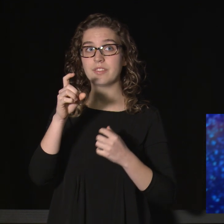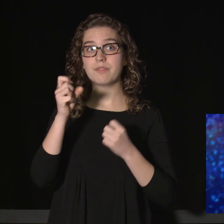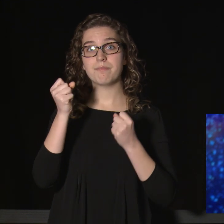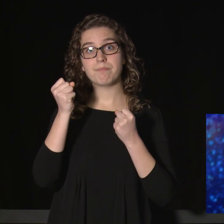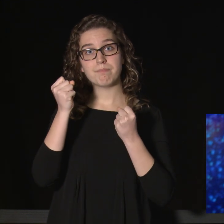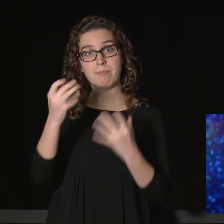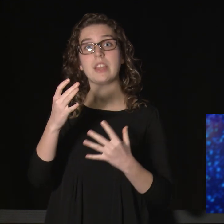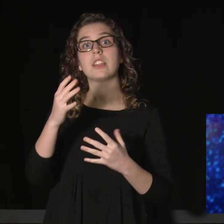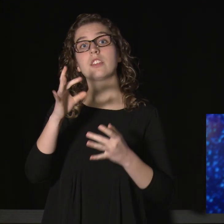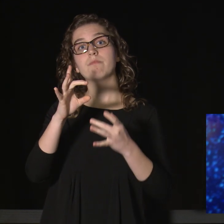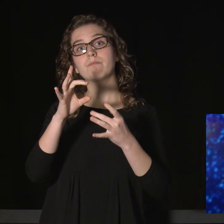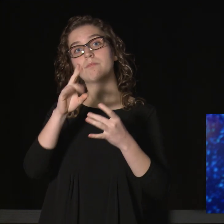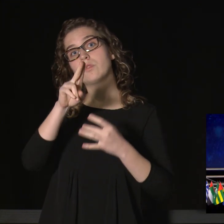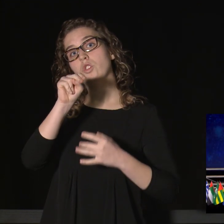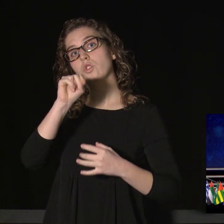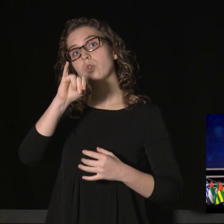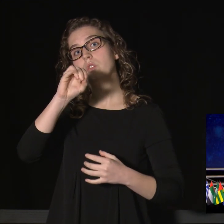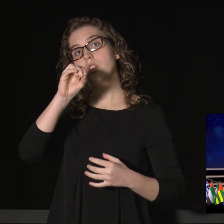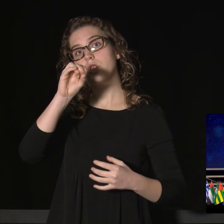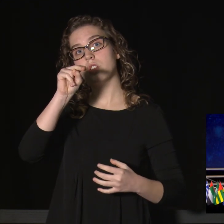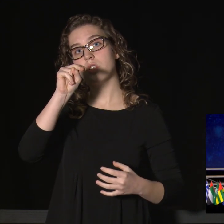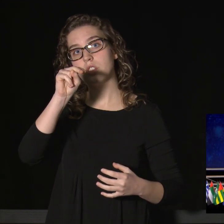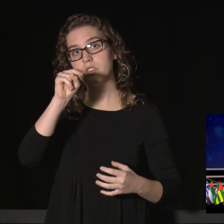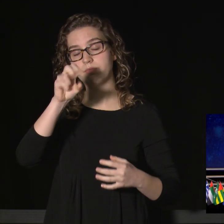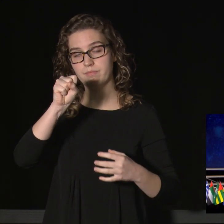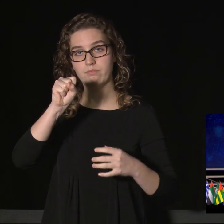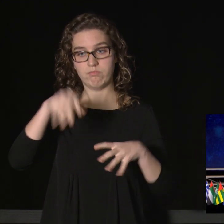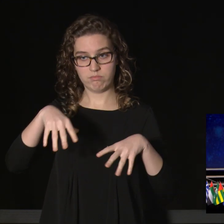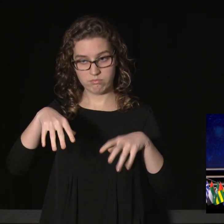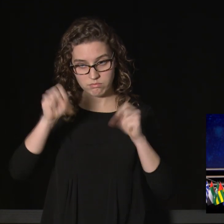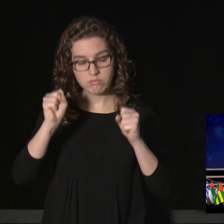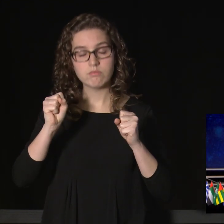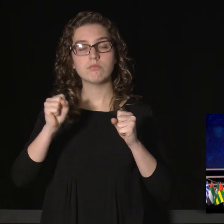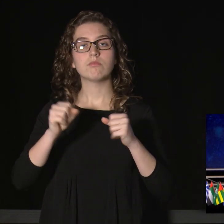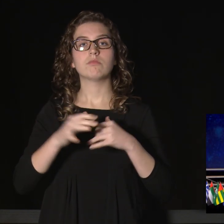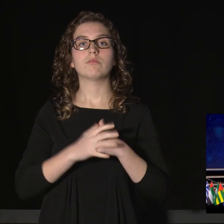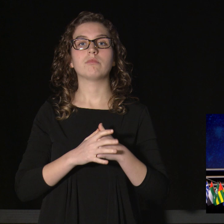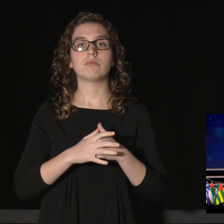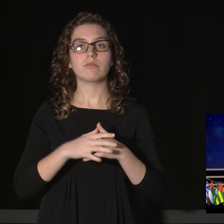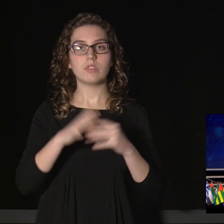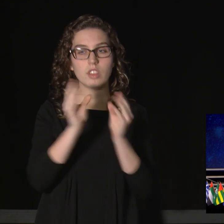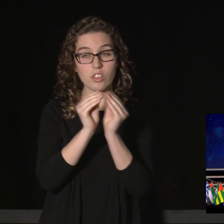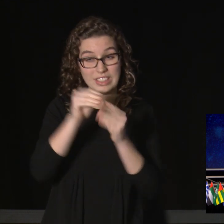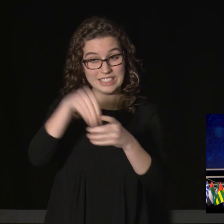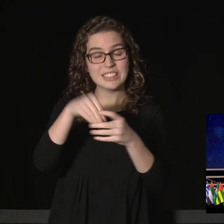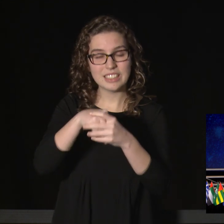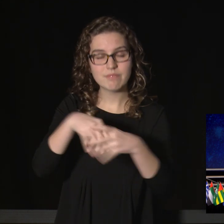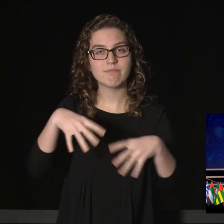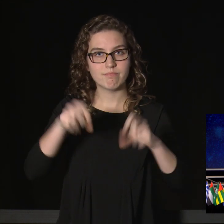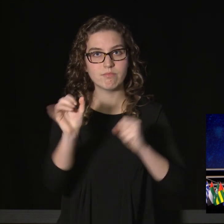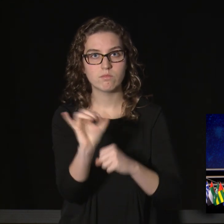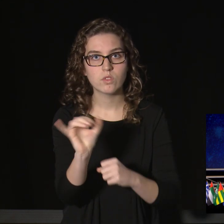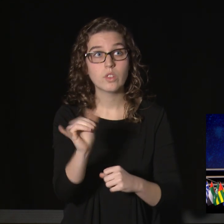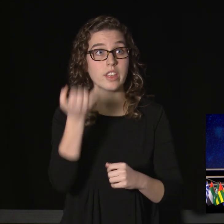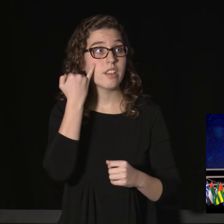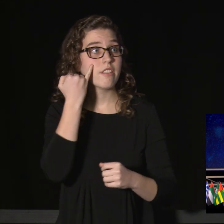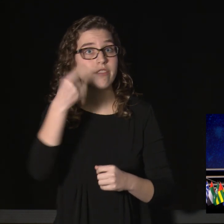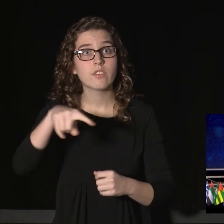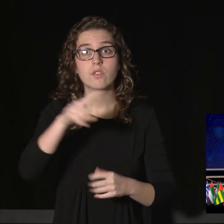unions that have adopted this, and the conferences in those unions, by God's grace, are adopting this. But if you are interested